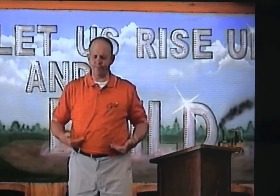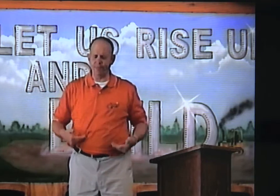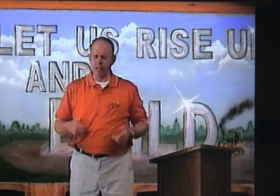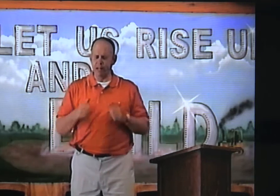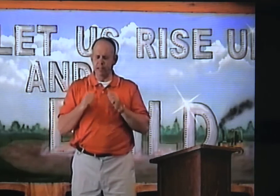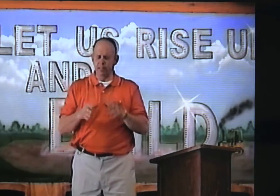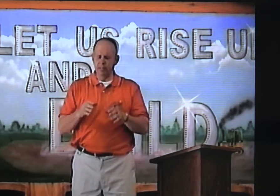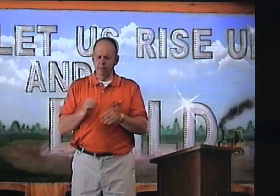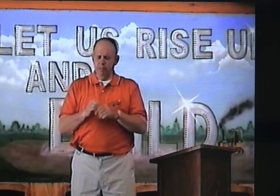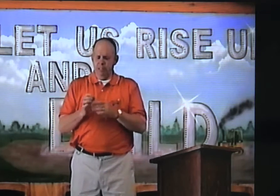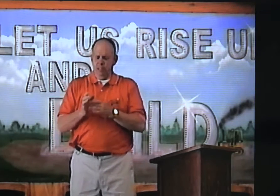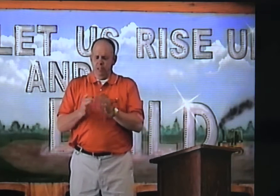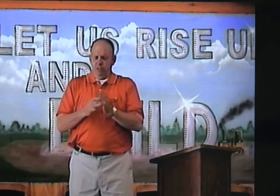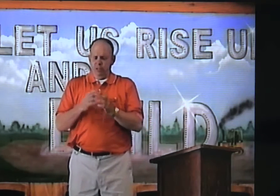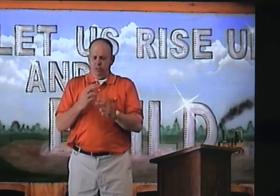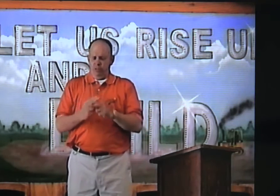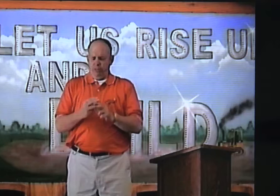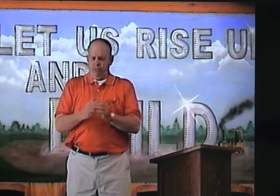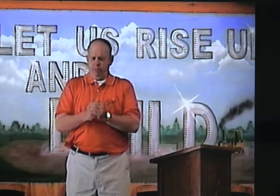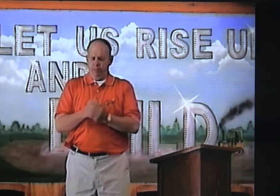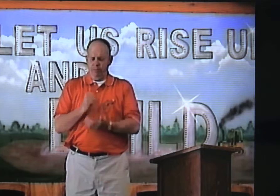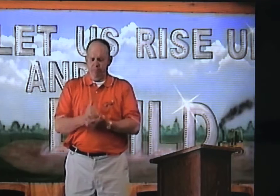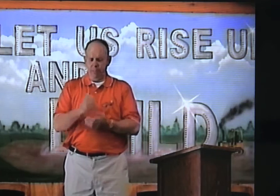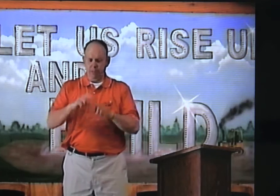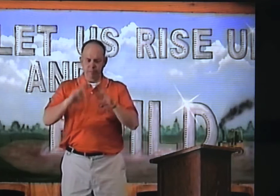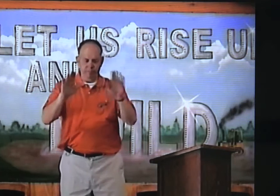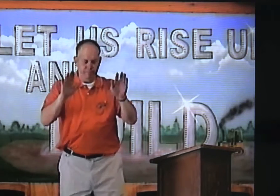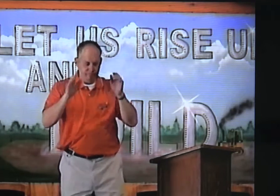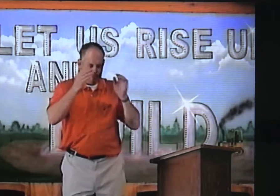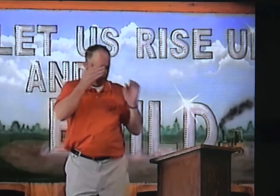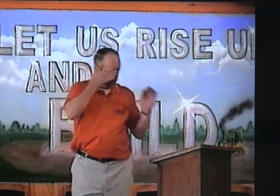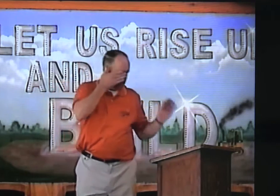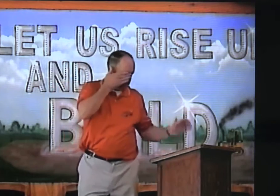our house, in Jesus' name. Amen. Be seated.